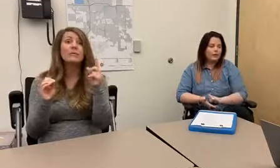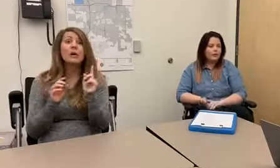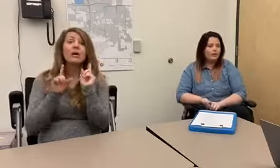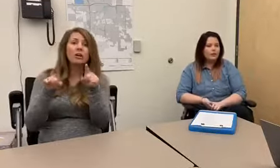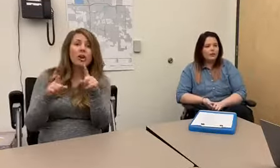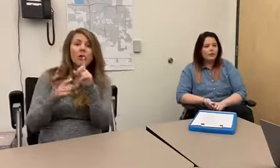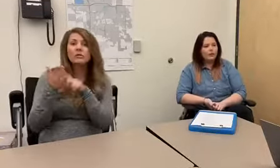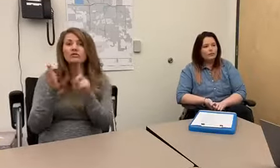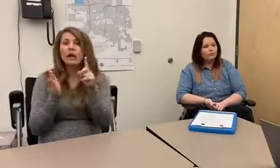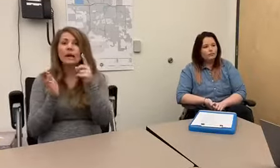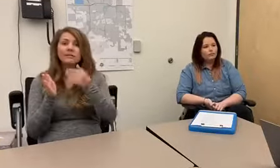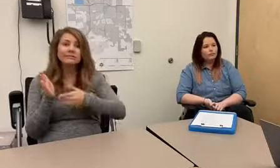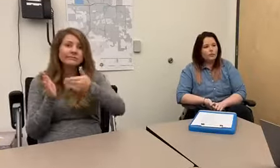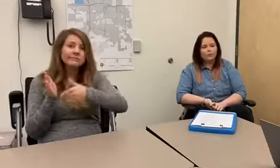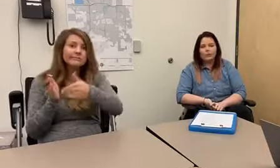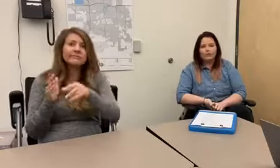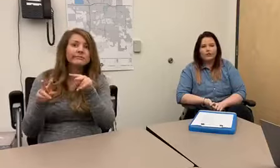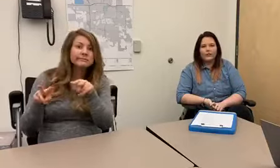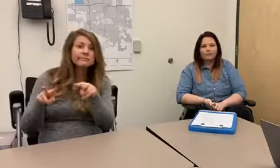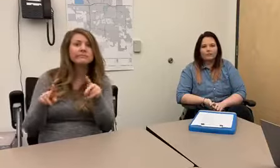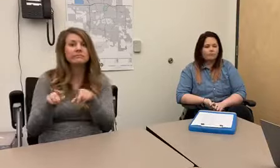periodically as well on that.